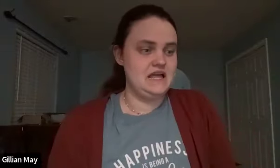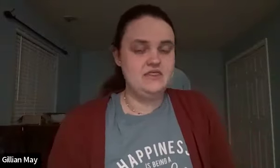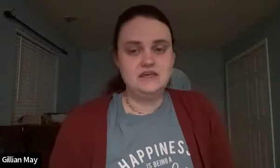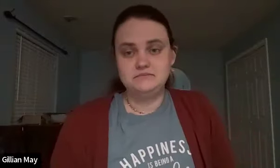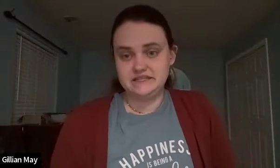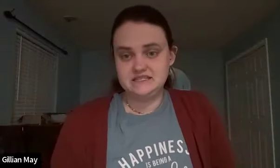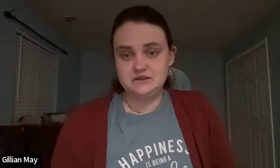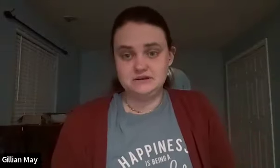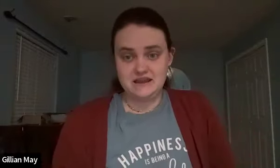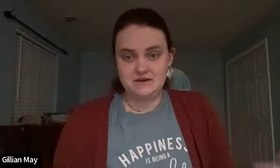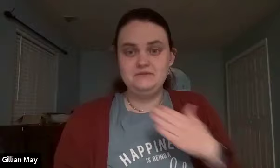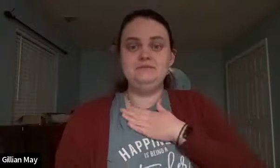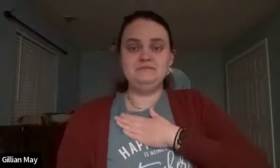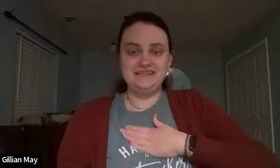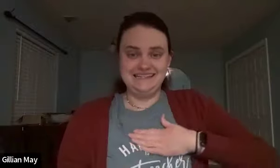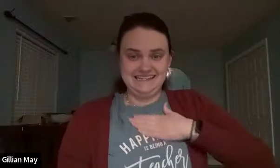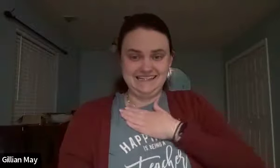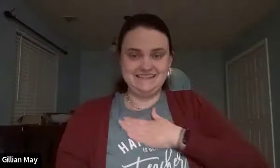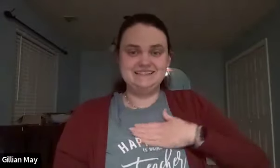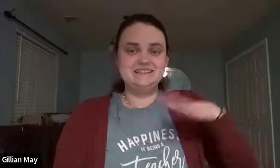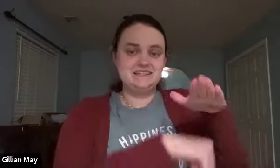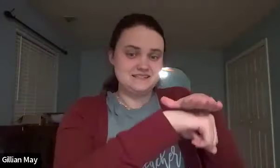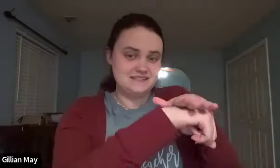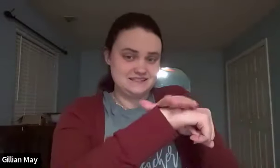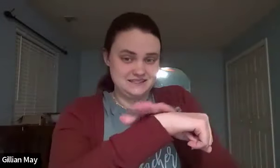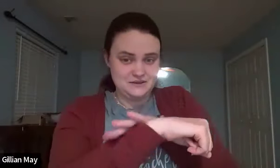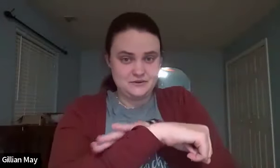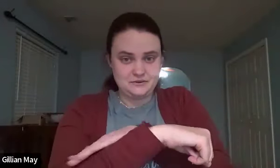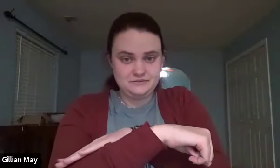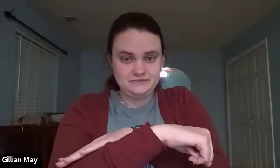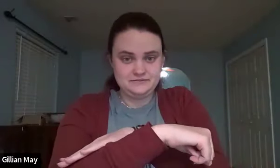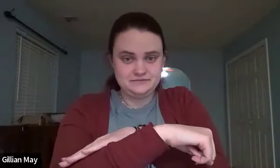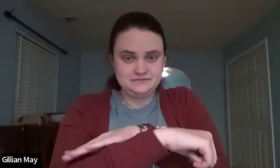And then please slow down. Please slow.